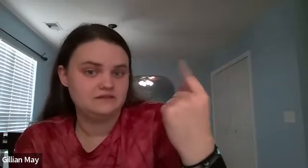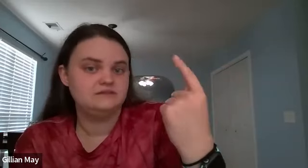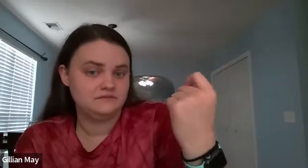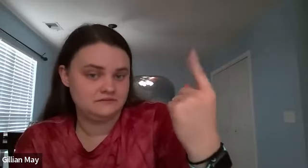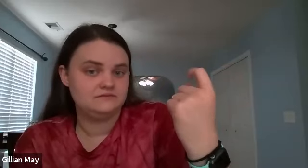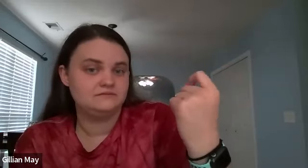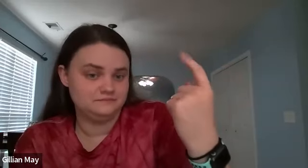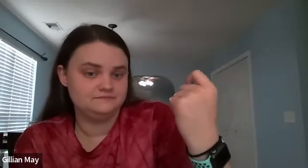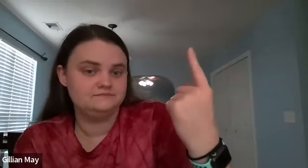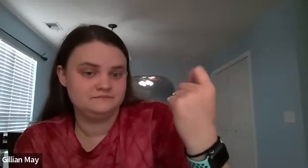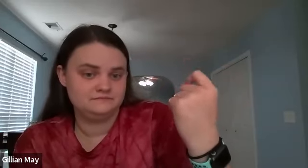11. Mhm.